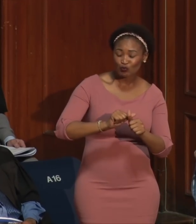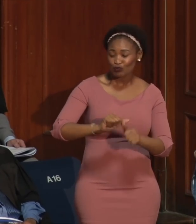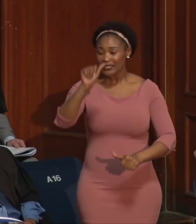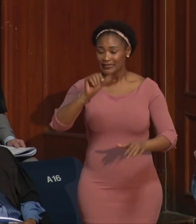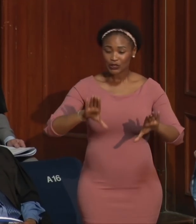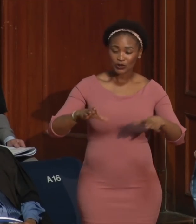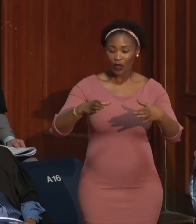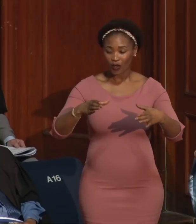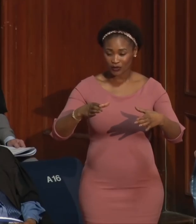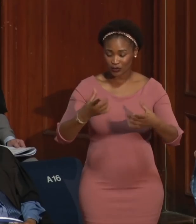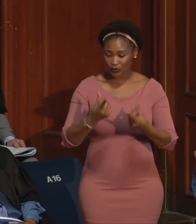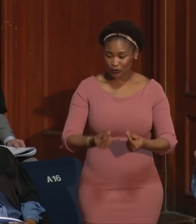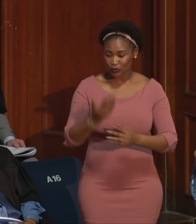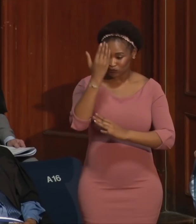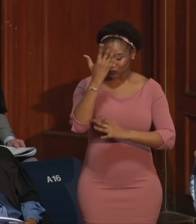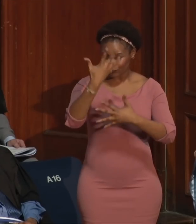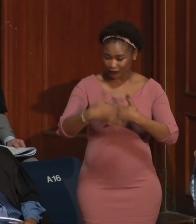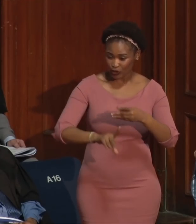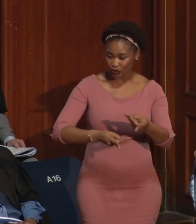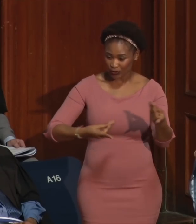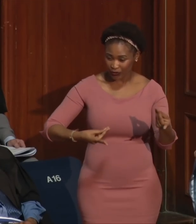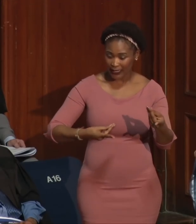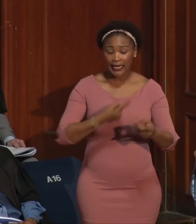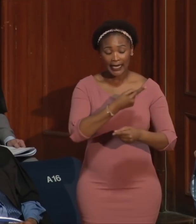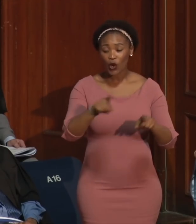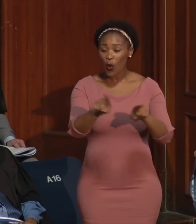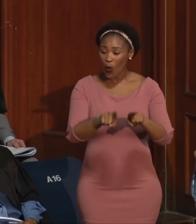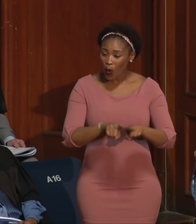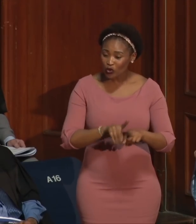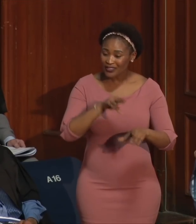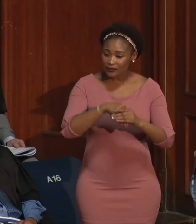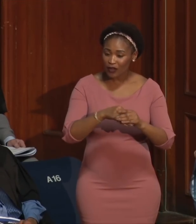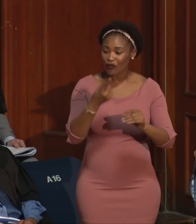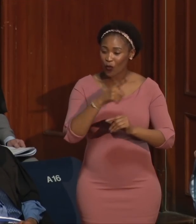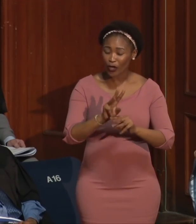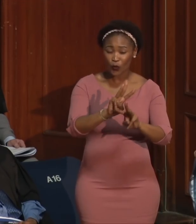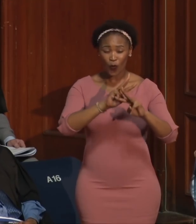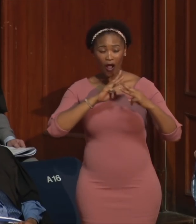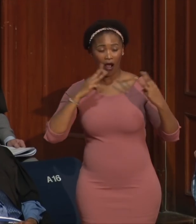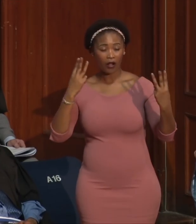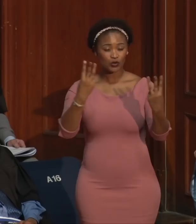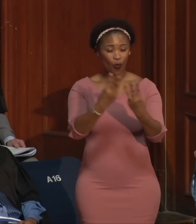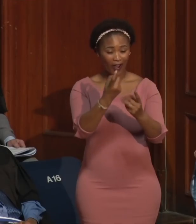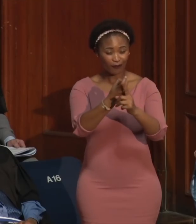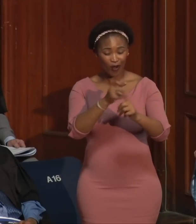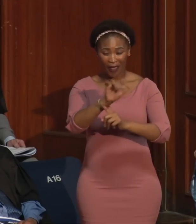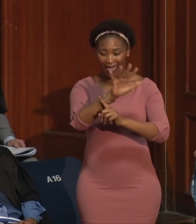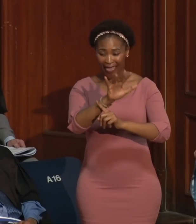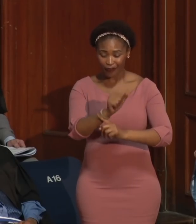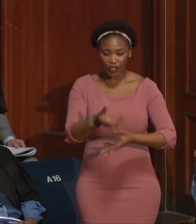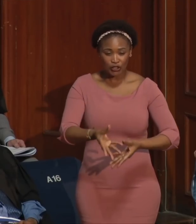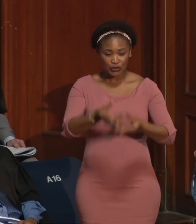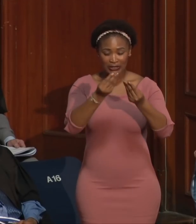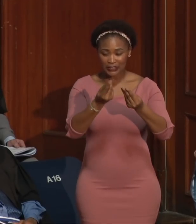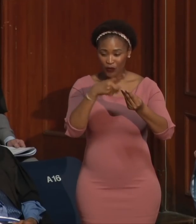same field. He was also one of six students worldwide and the only student in Africa to receive the Ludo